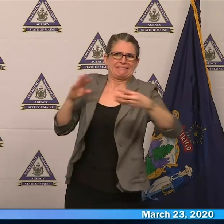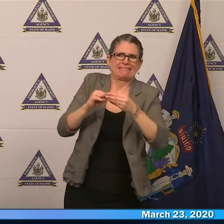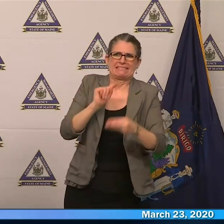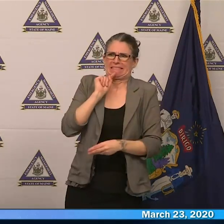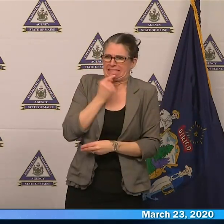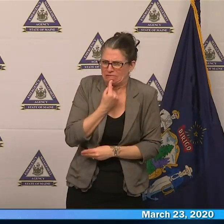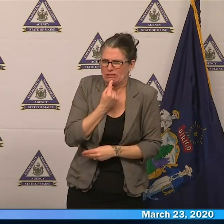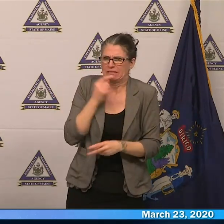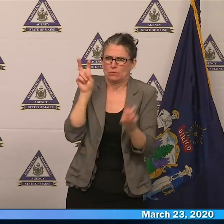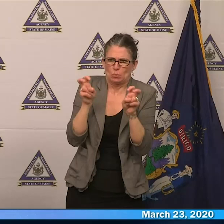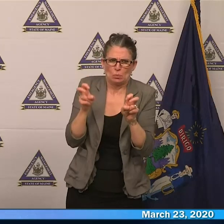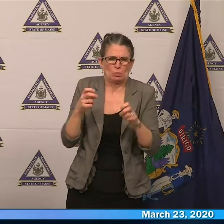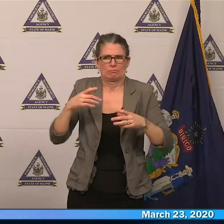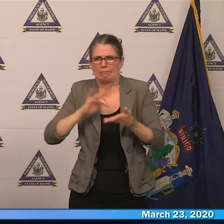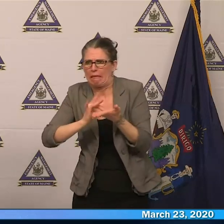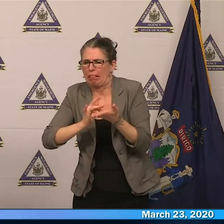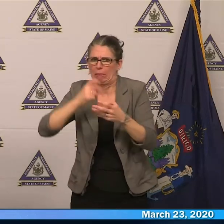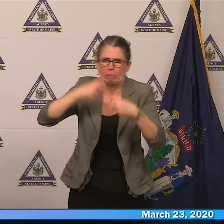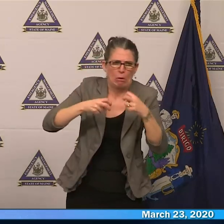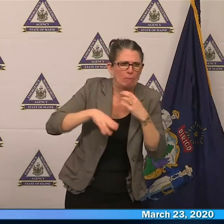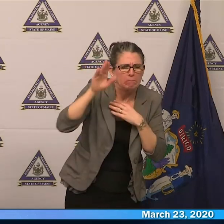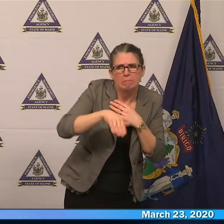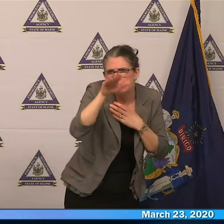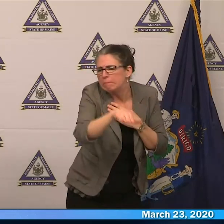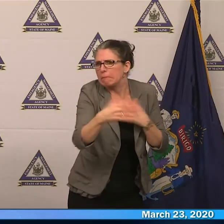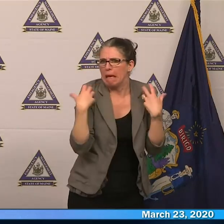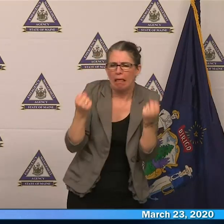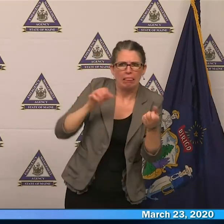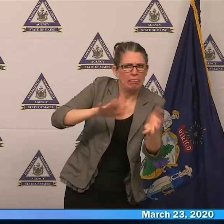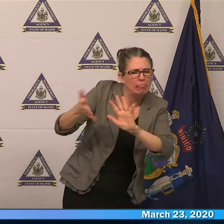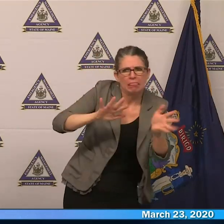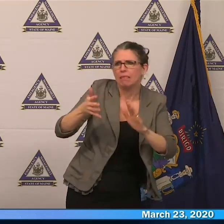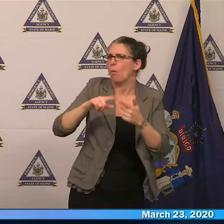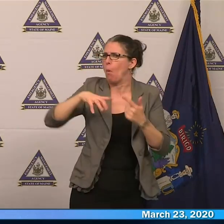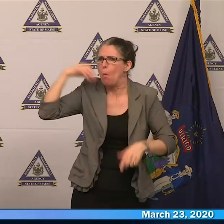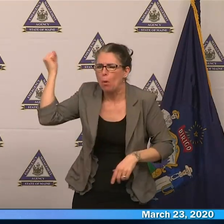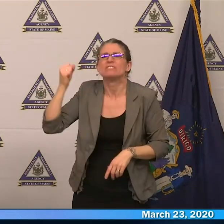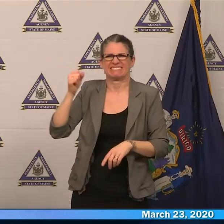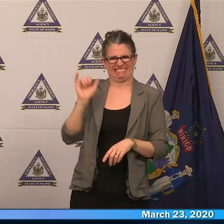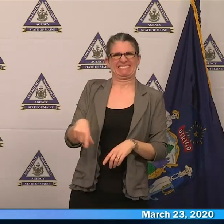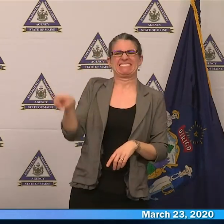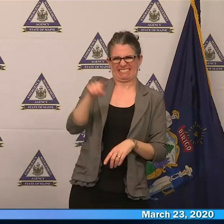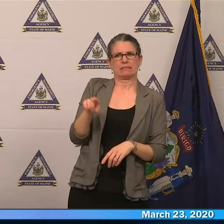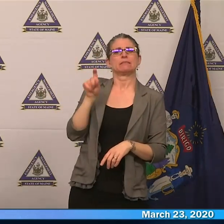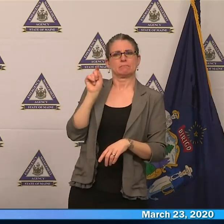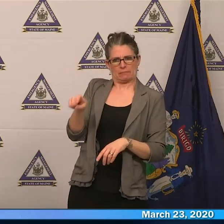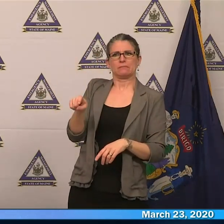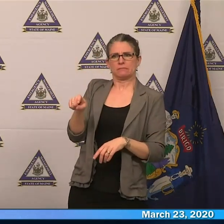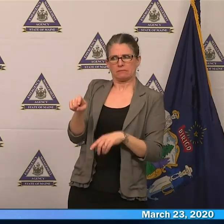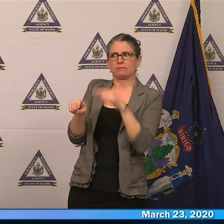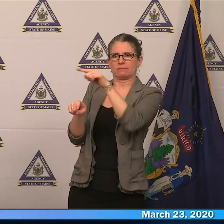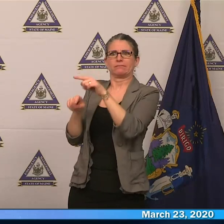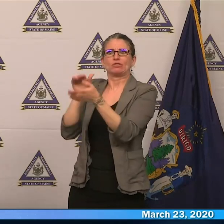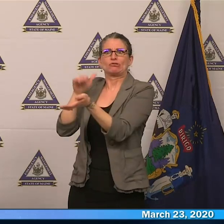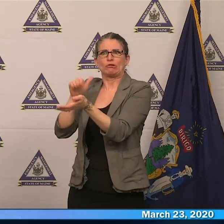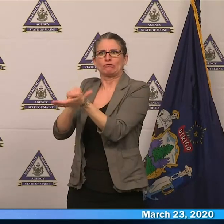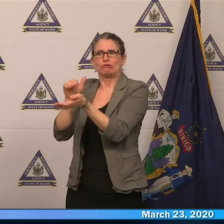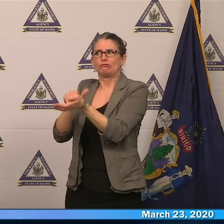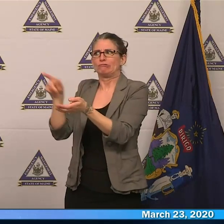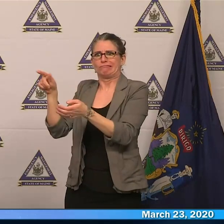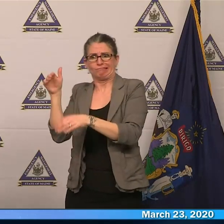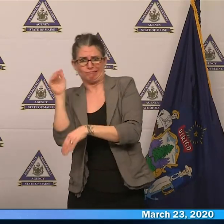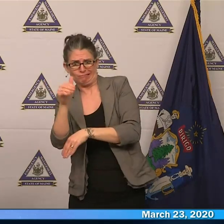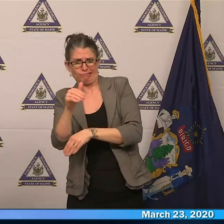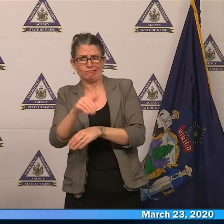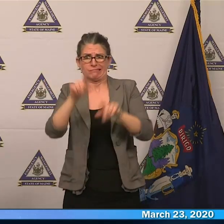the hospital. There's an immediate clinical decision that might be made. Do you give this drug for something, or do you withhold it if they do or do